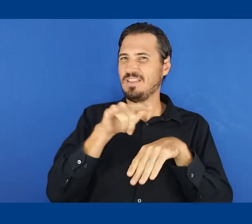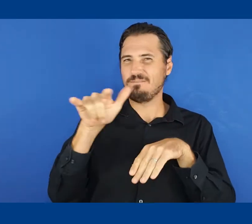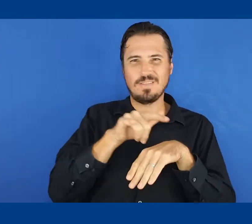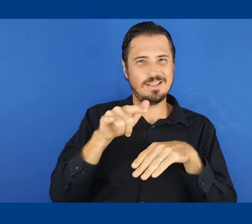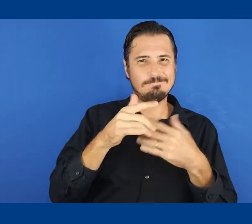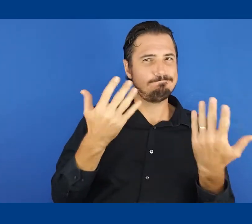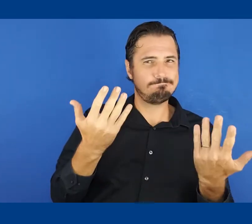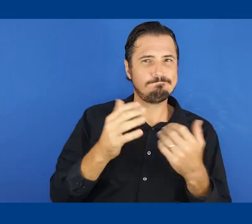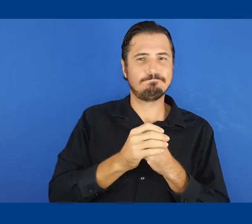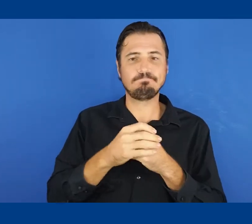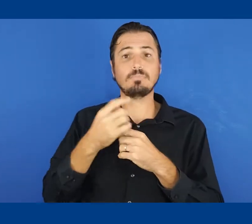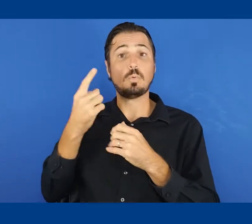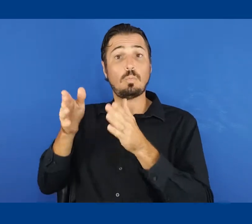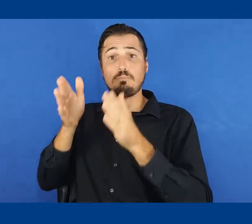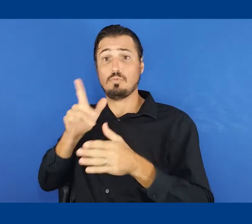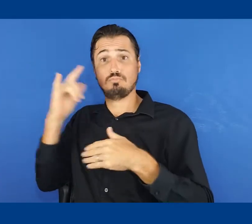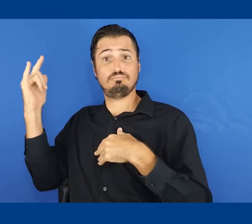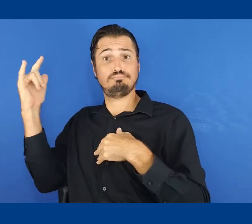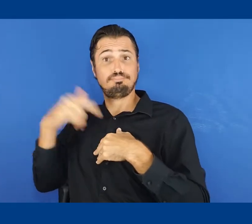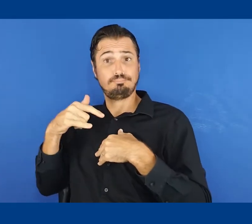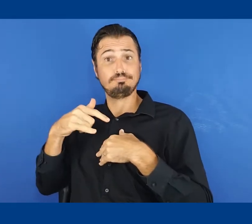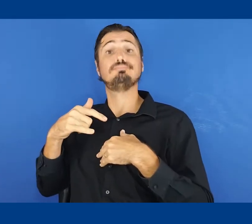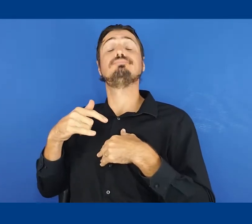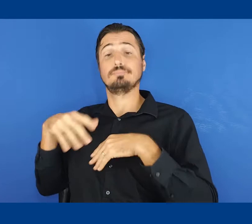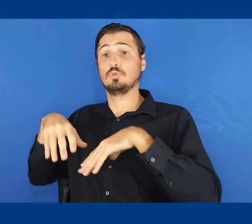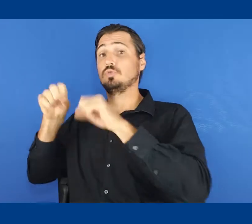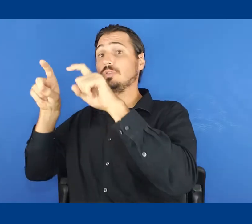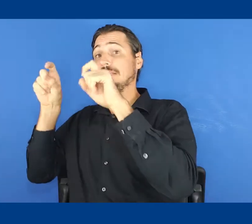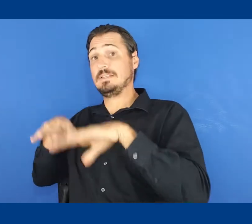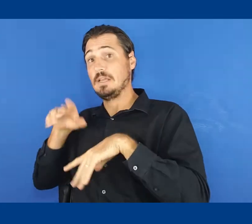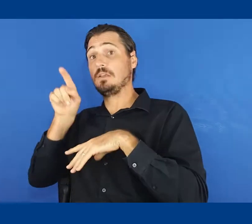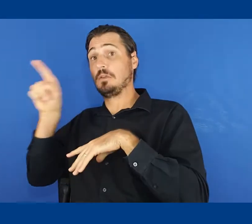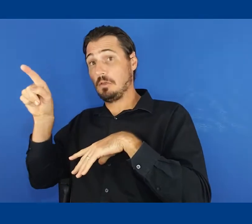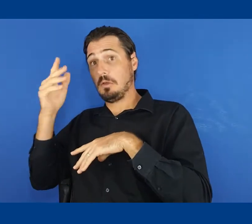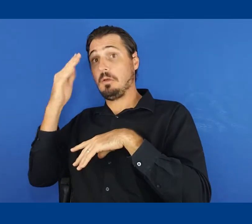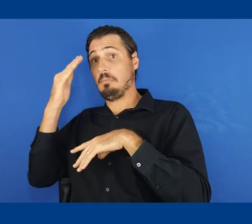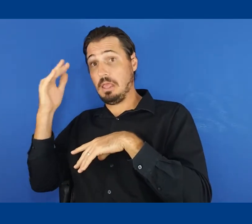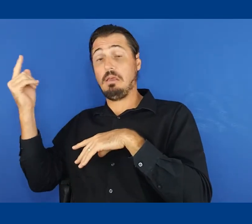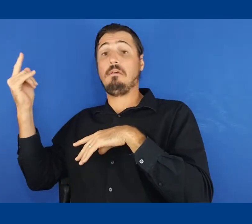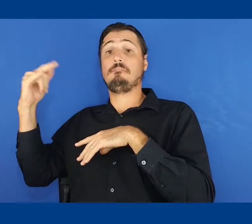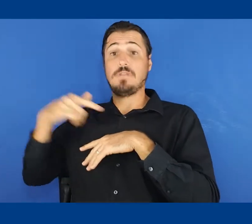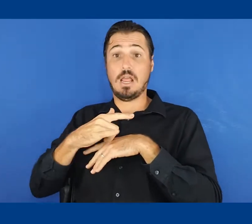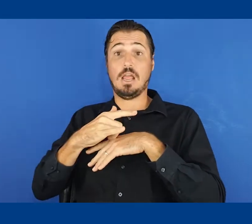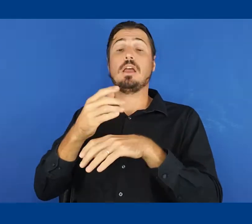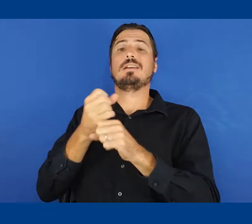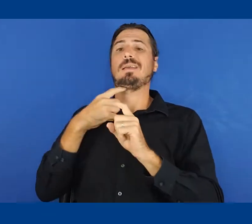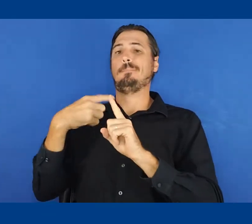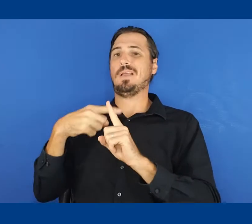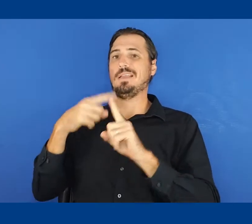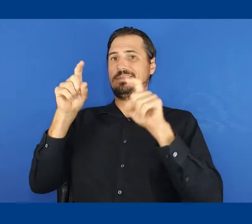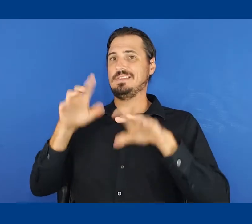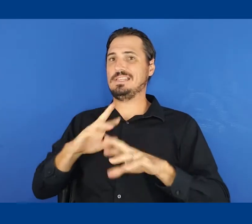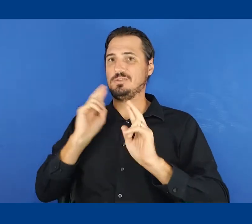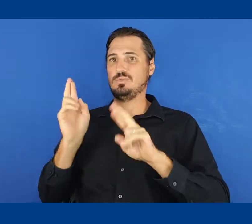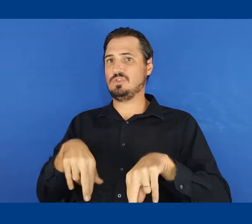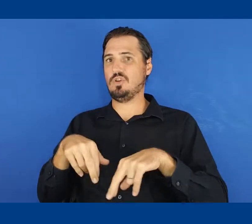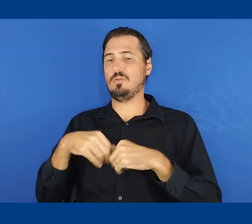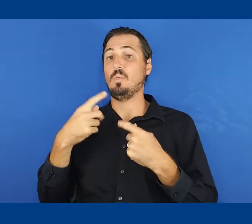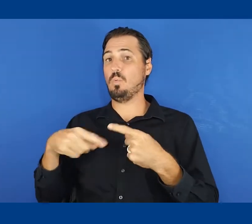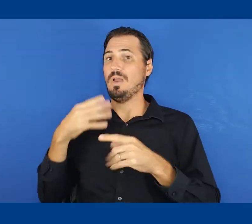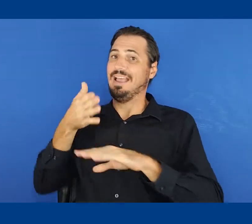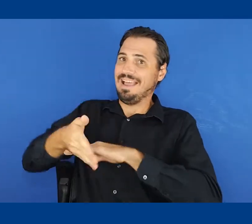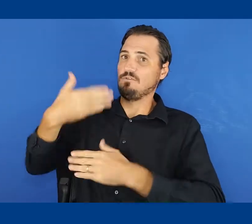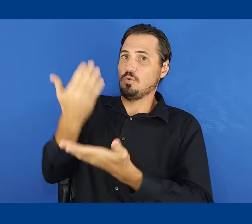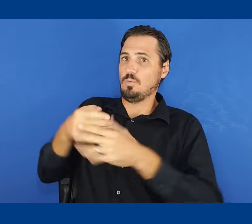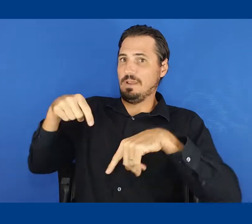these travelers took a pre-travel test but did not receive the positive test results until after arrival. This brings